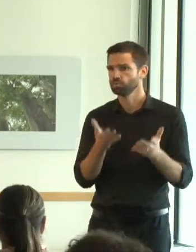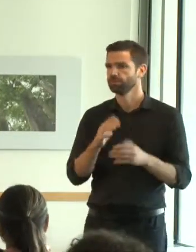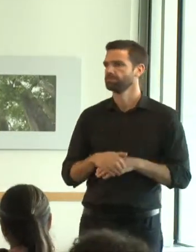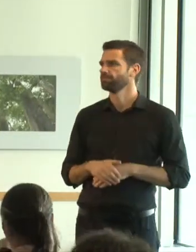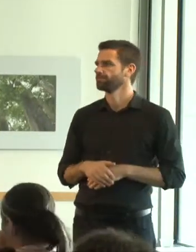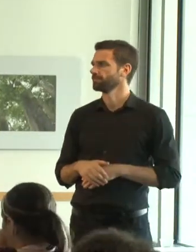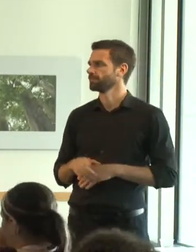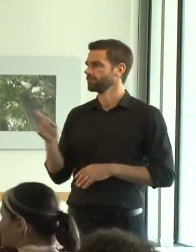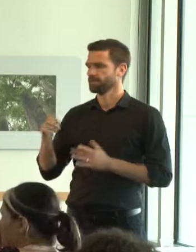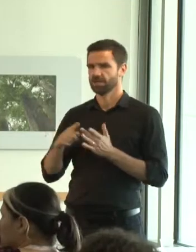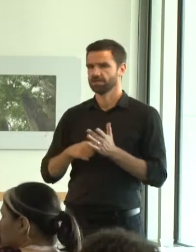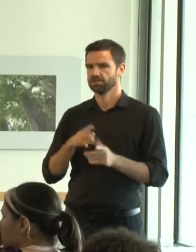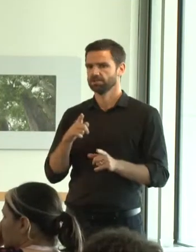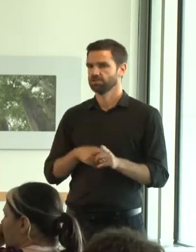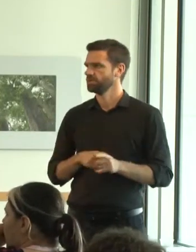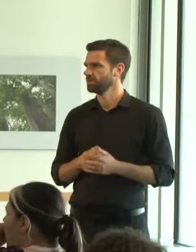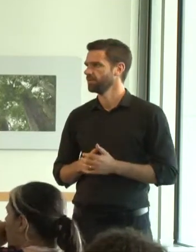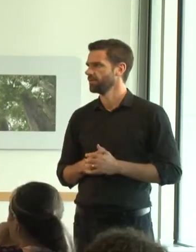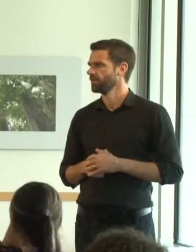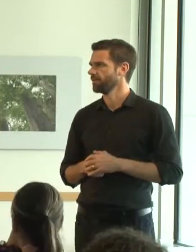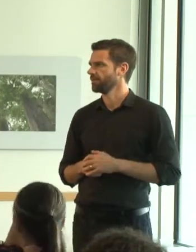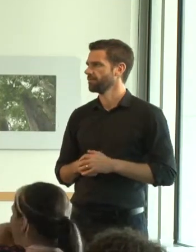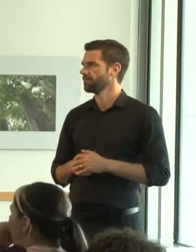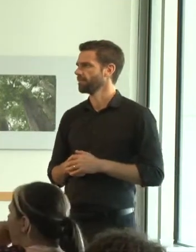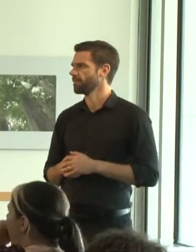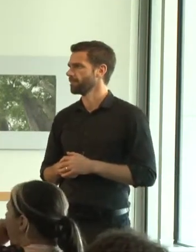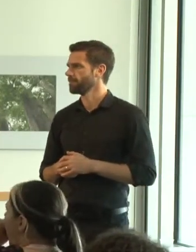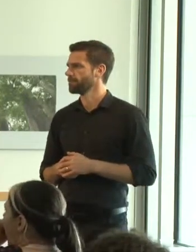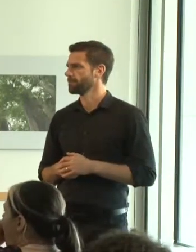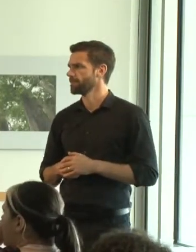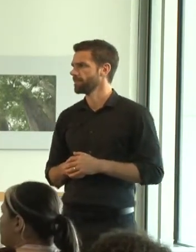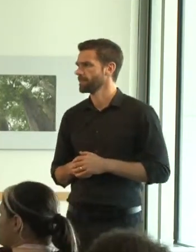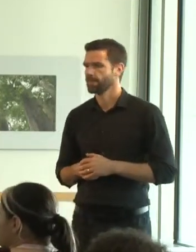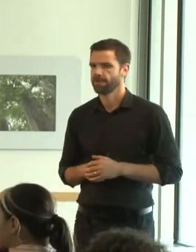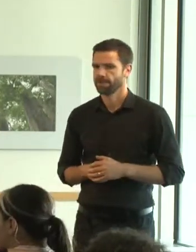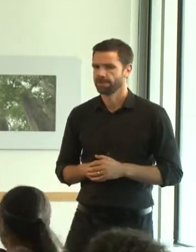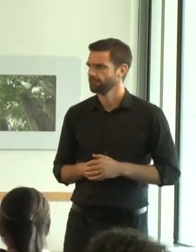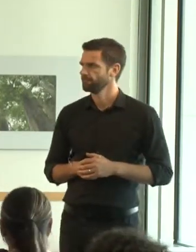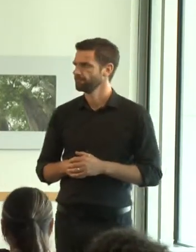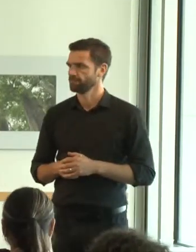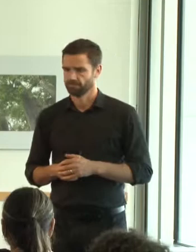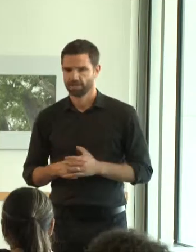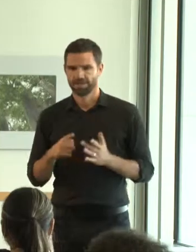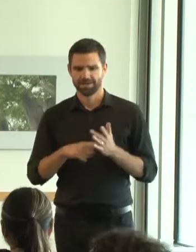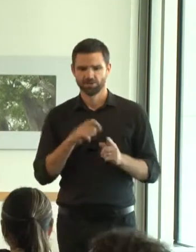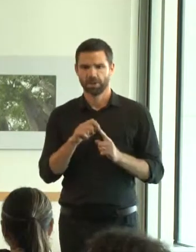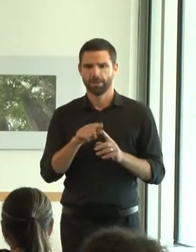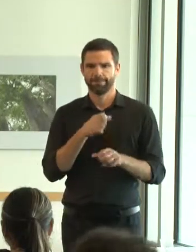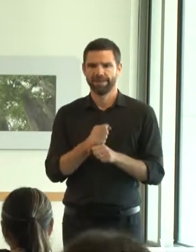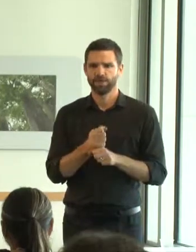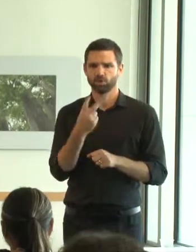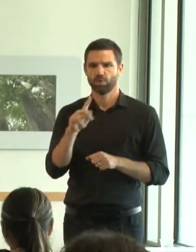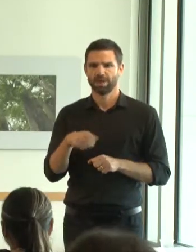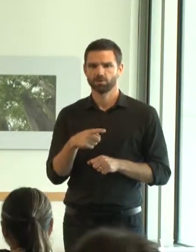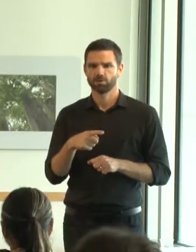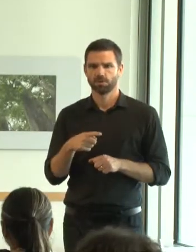Jay. I have a question. What do you reckon the lifespan is of the JPEG 2000 format? Oh, thank you. What do you think the lifespan is of the JPEG 2000